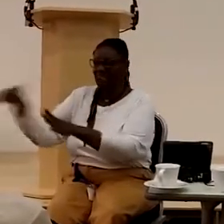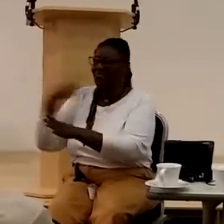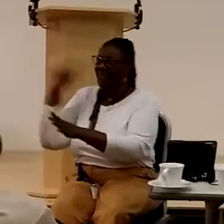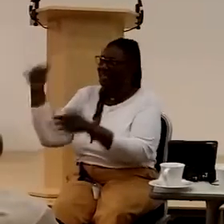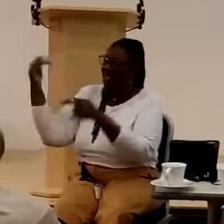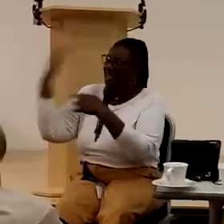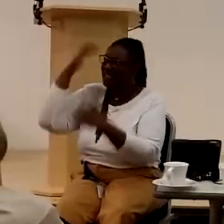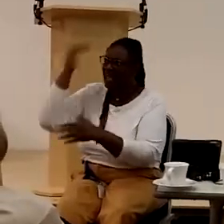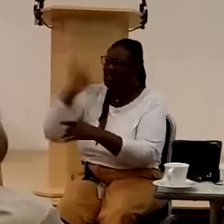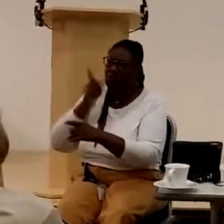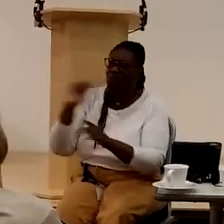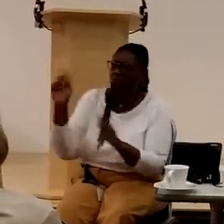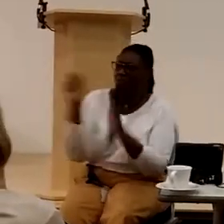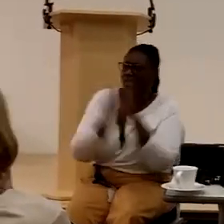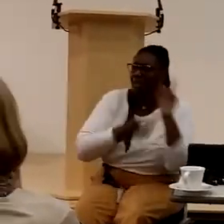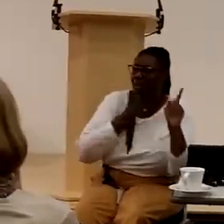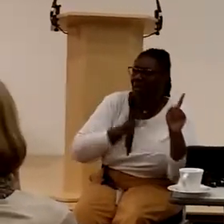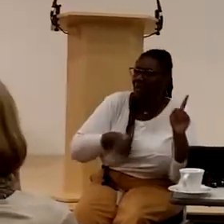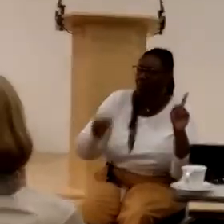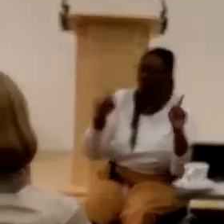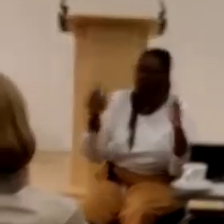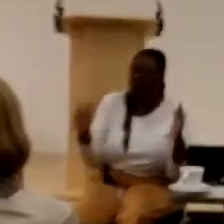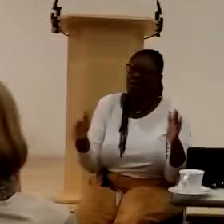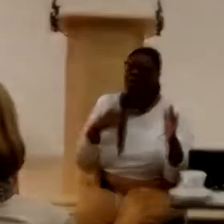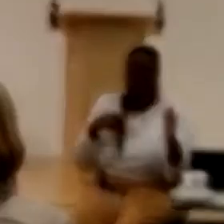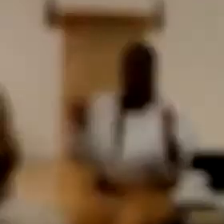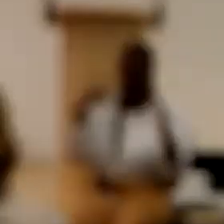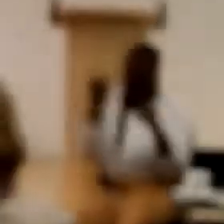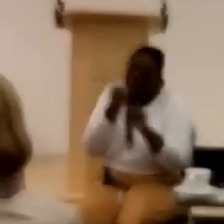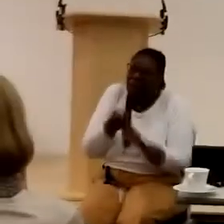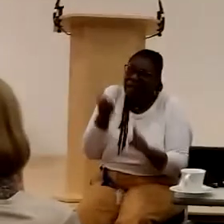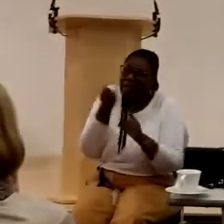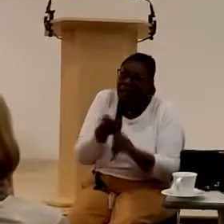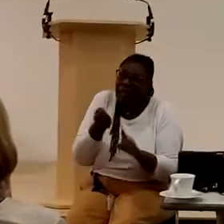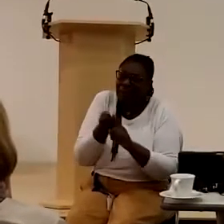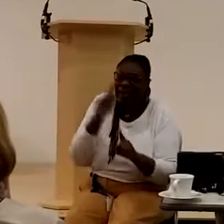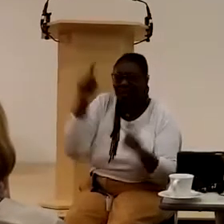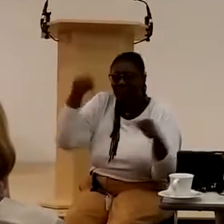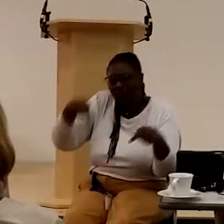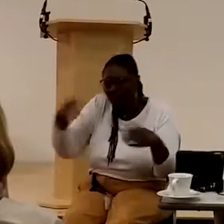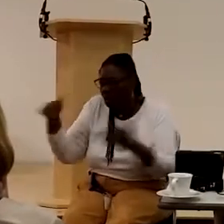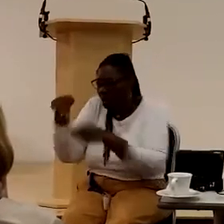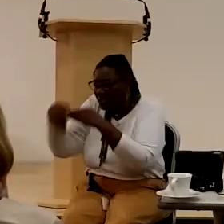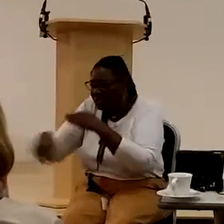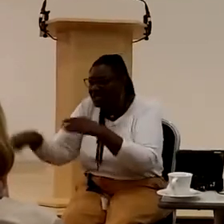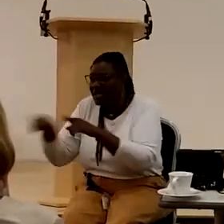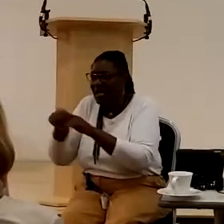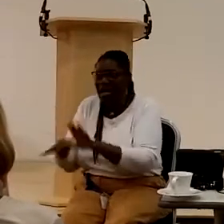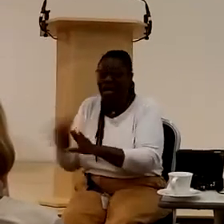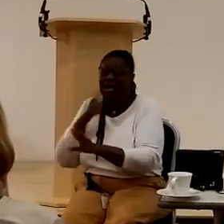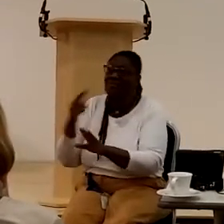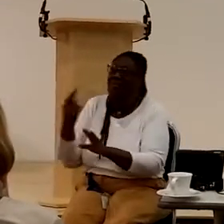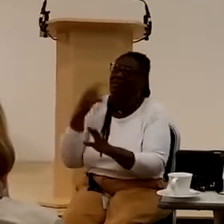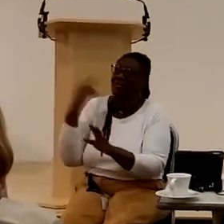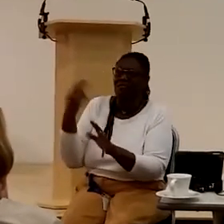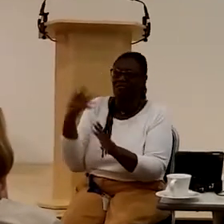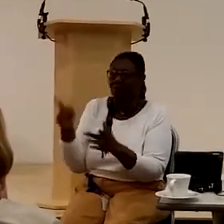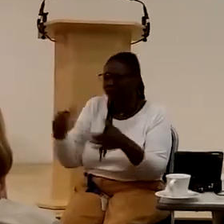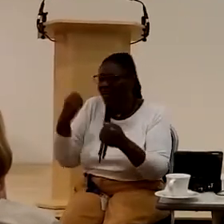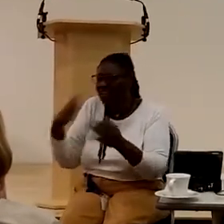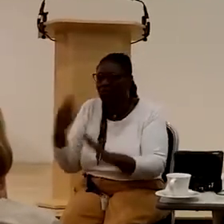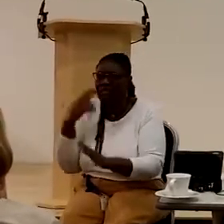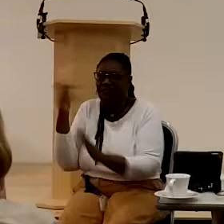people understand only too well. And while we've been campaigning against austerity and the repression of debt and disabled people's